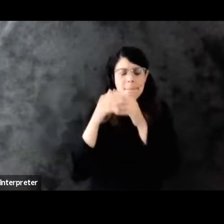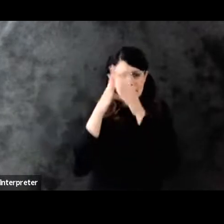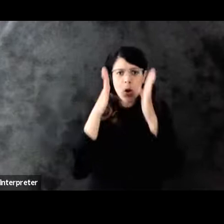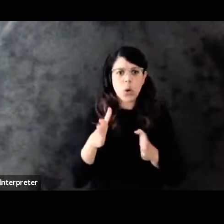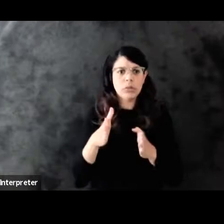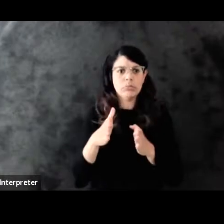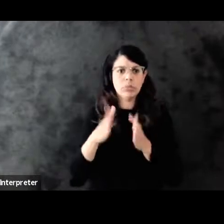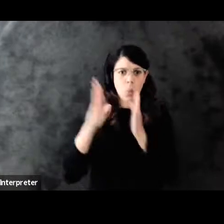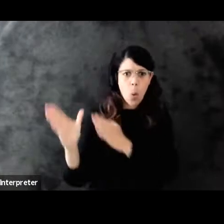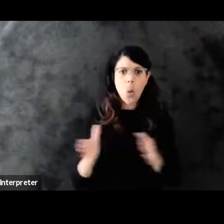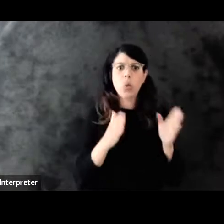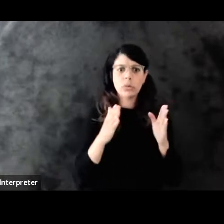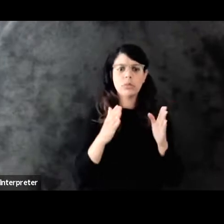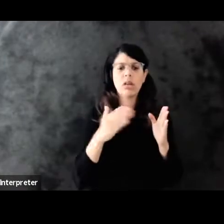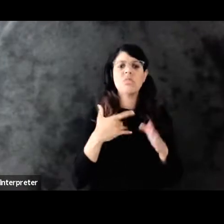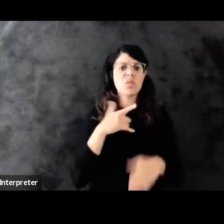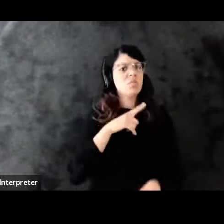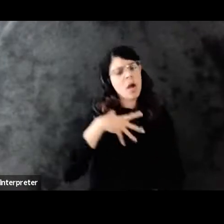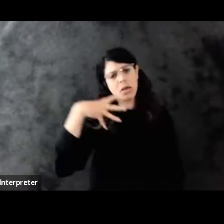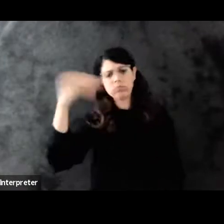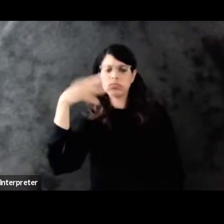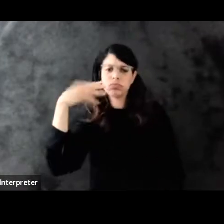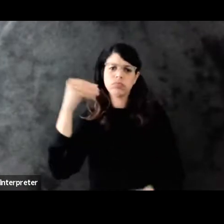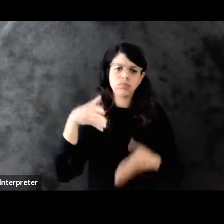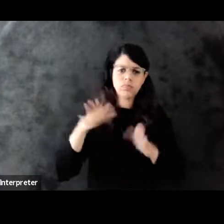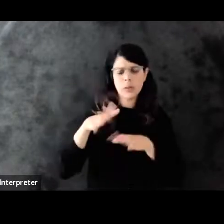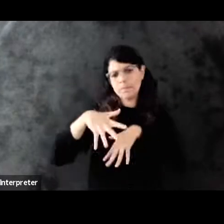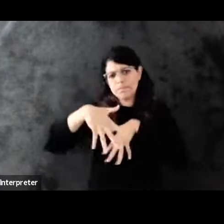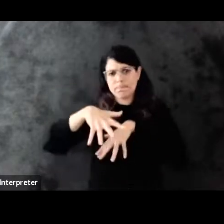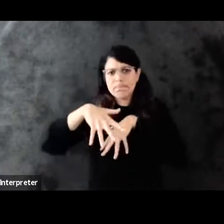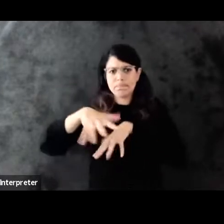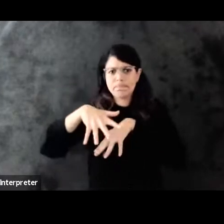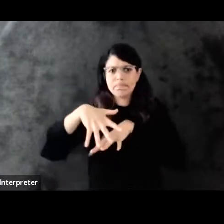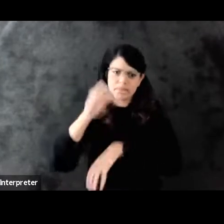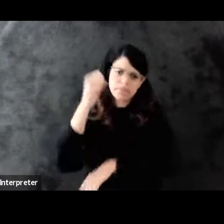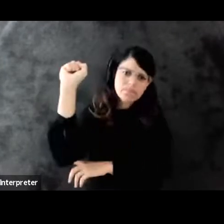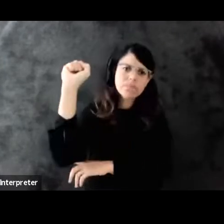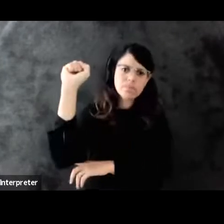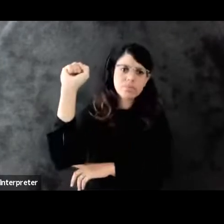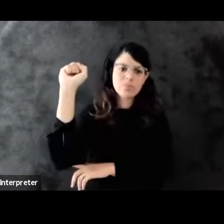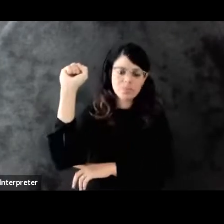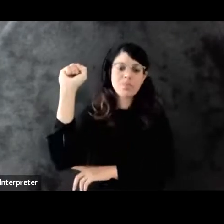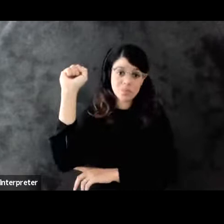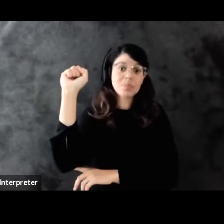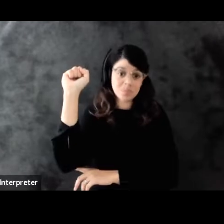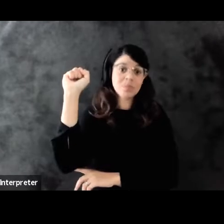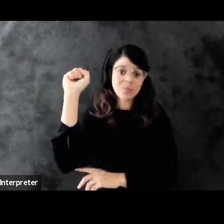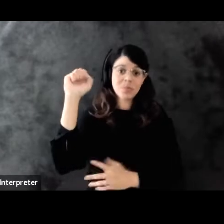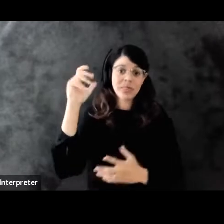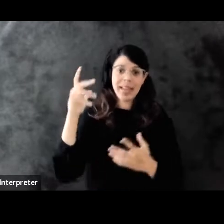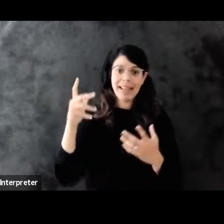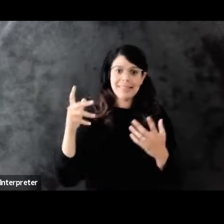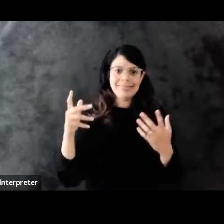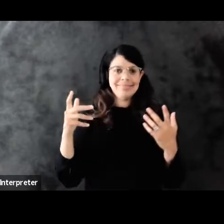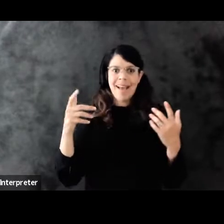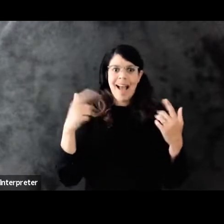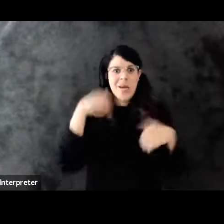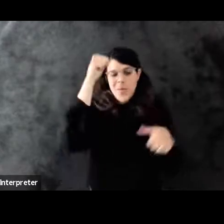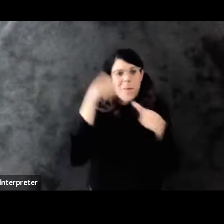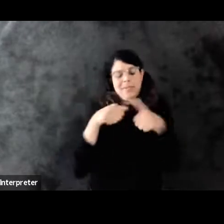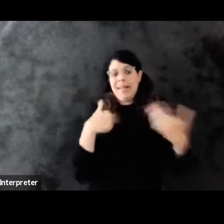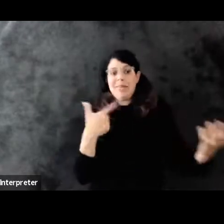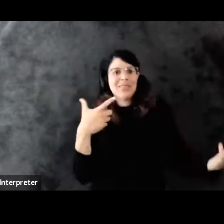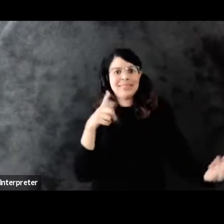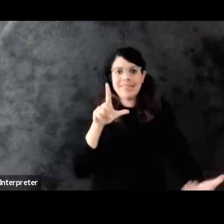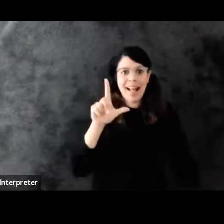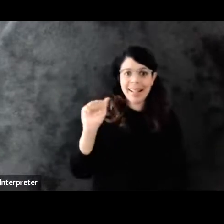streets, following the footsteps of the civil rights movement in the South. And so I was on my way, and